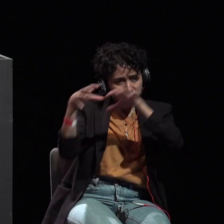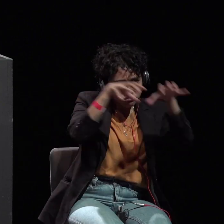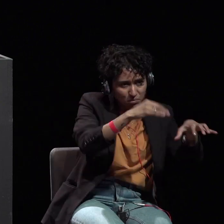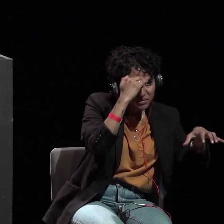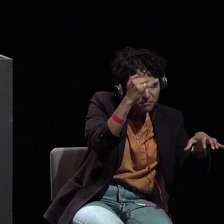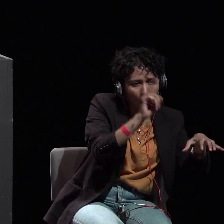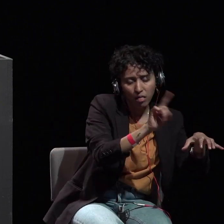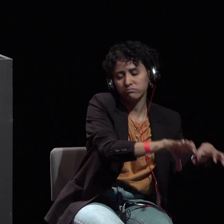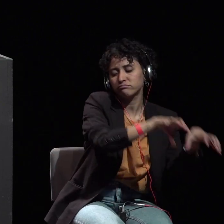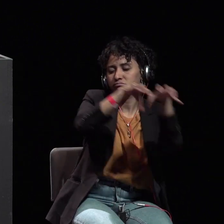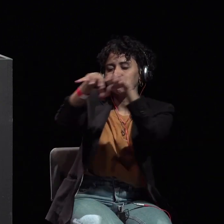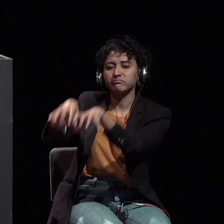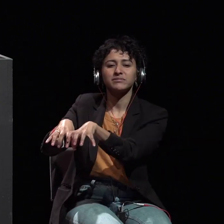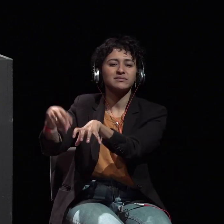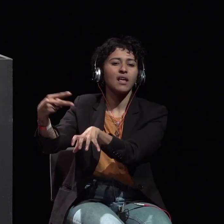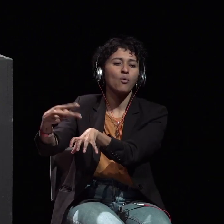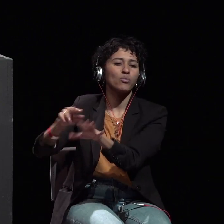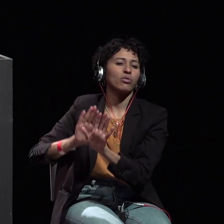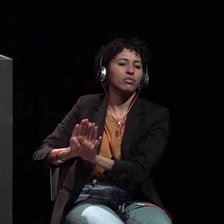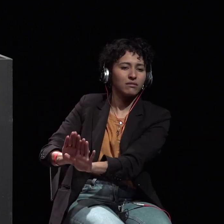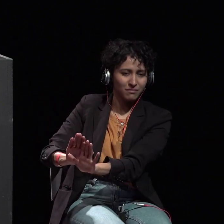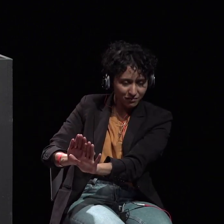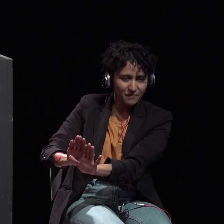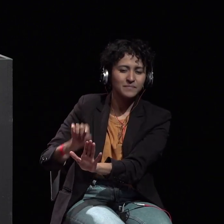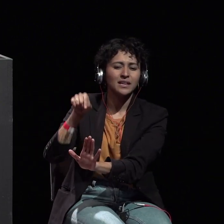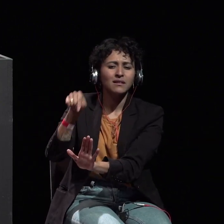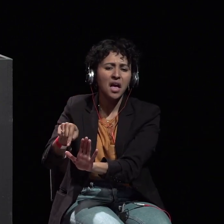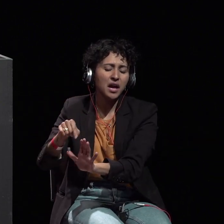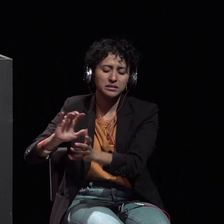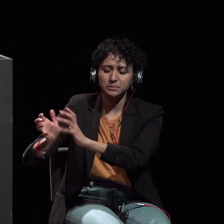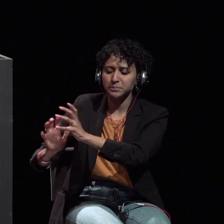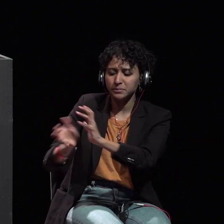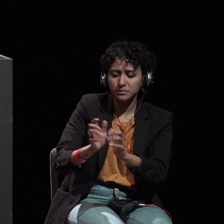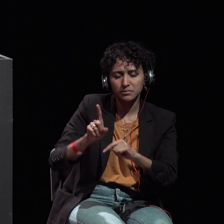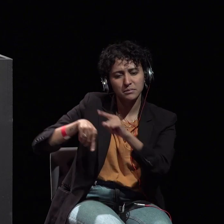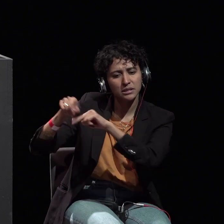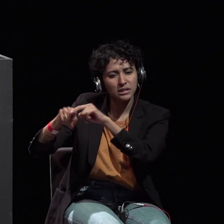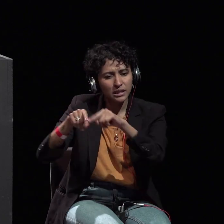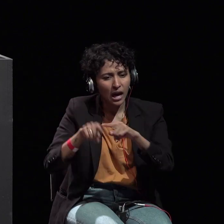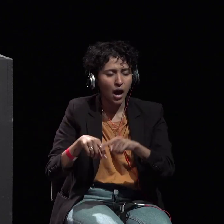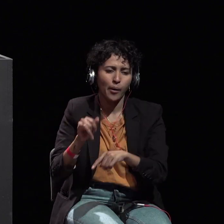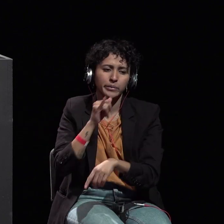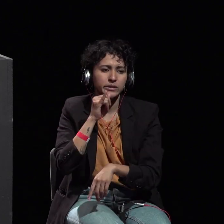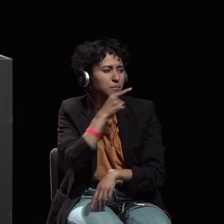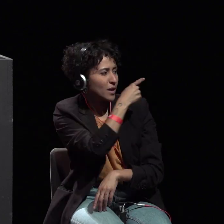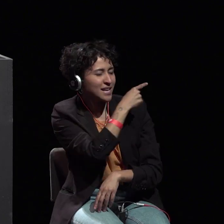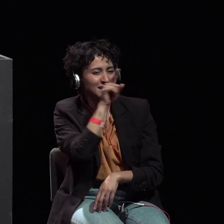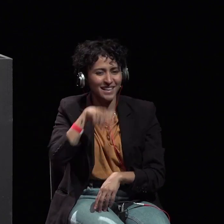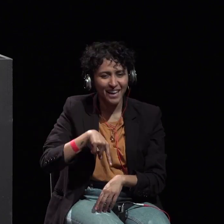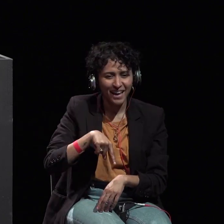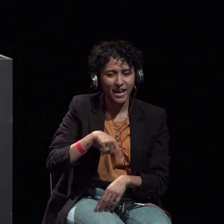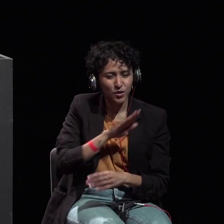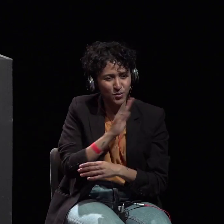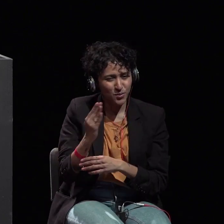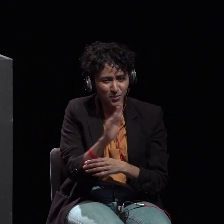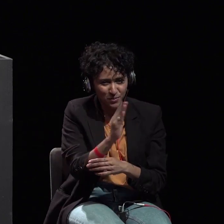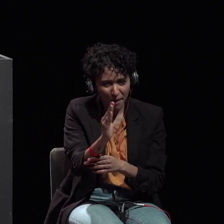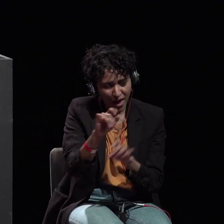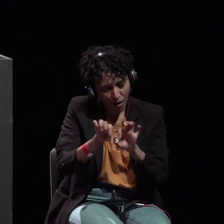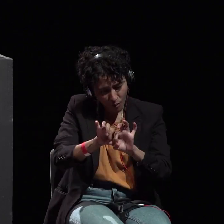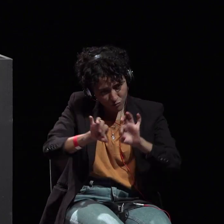tooth weapon was given very little attention at the time of cataloging. This label is erroneous. It is not North American